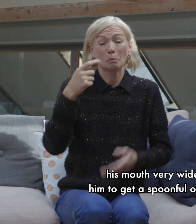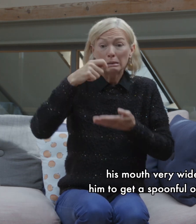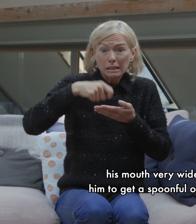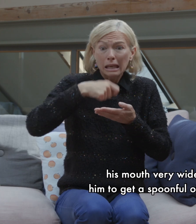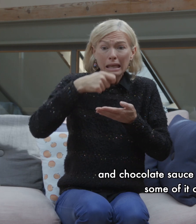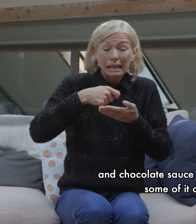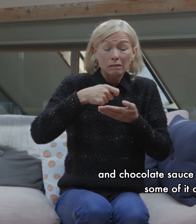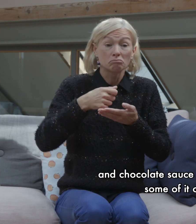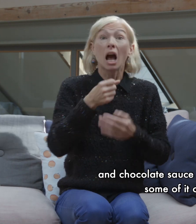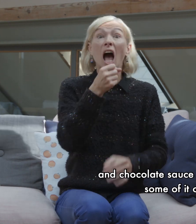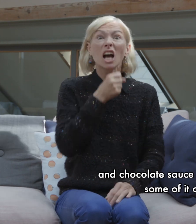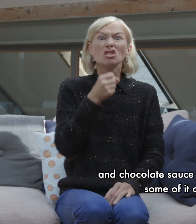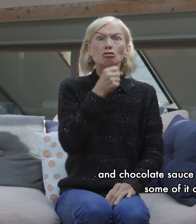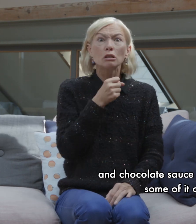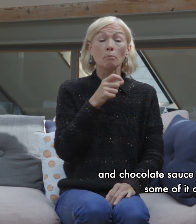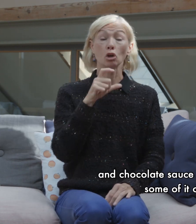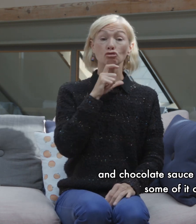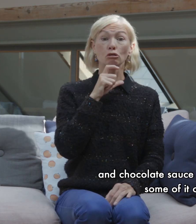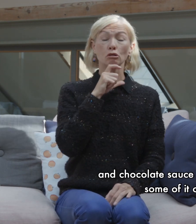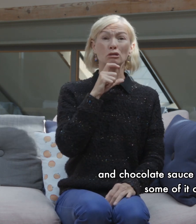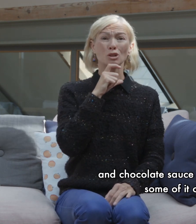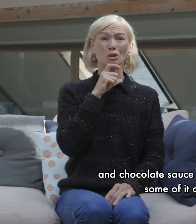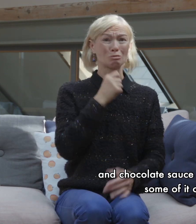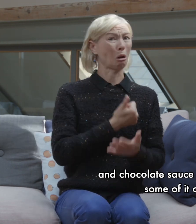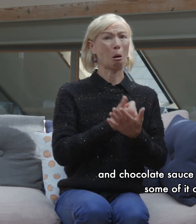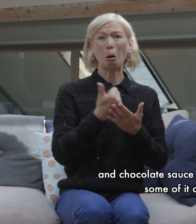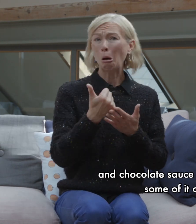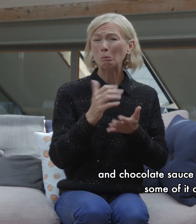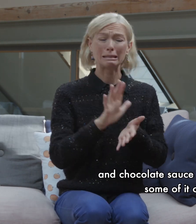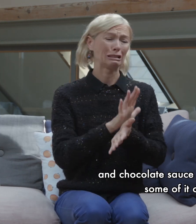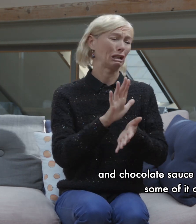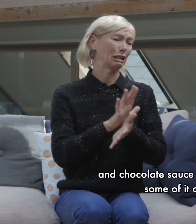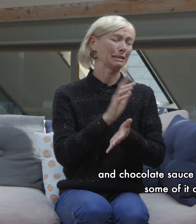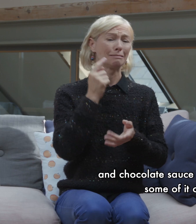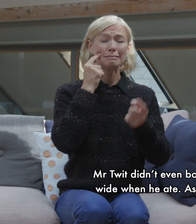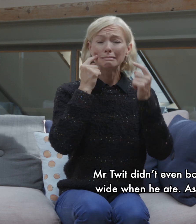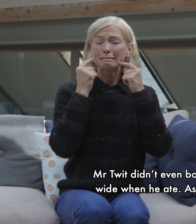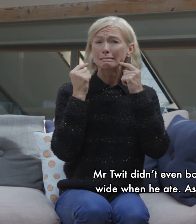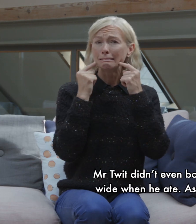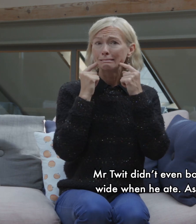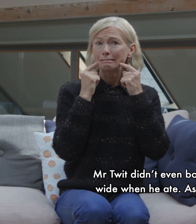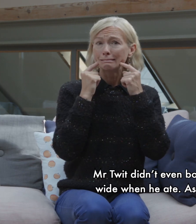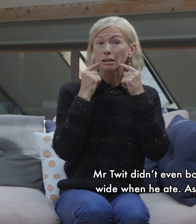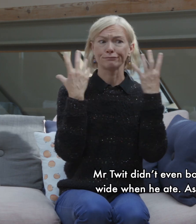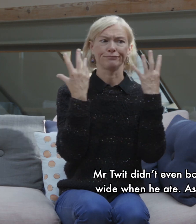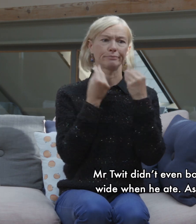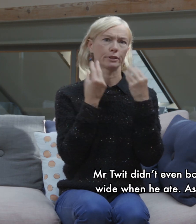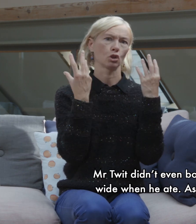ice cream and chocolate sauce into it without leaving some of it on the hairs. Mr. Twit didn't even bother to open his mouth wide